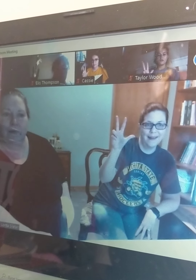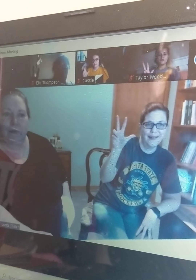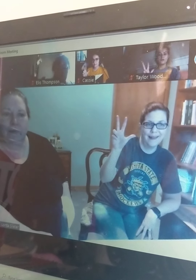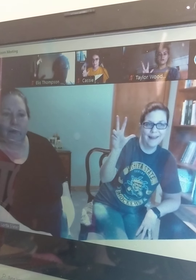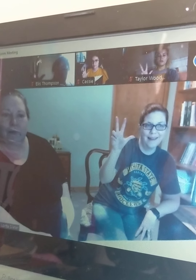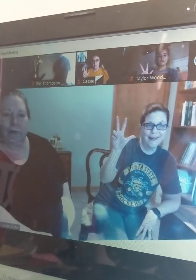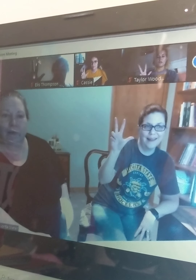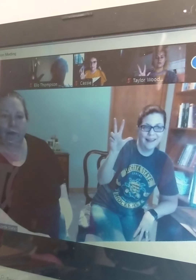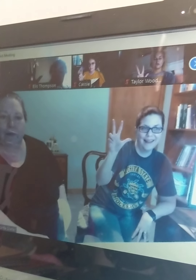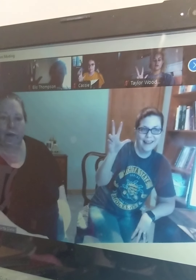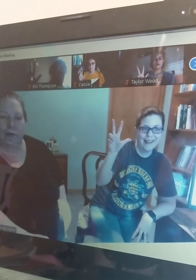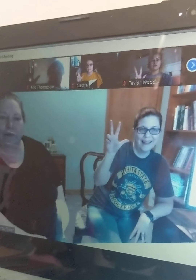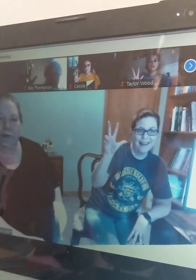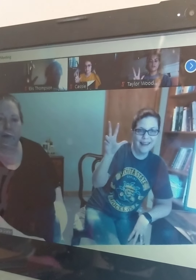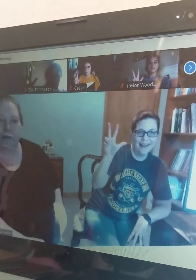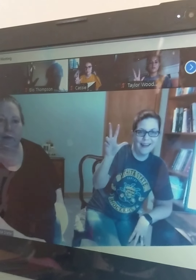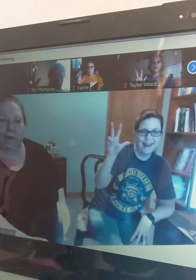3,